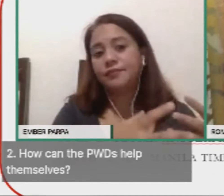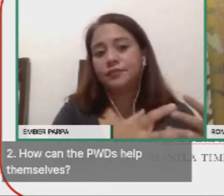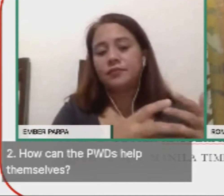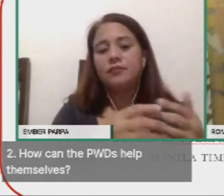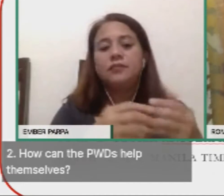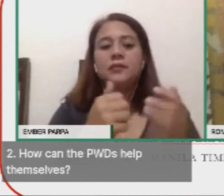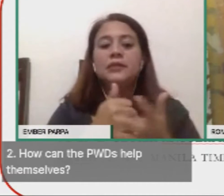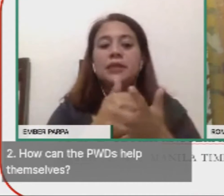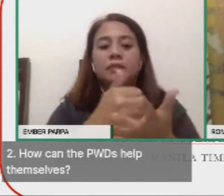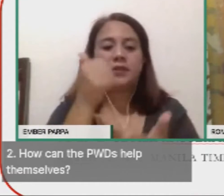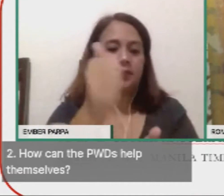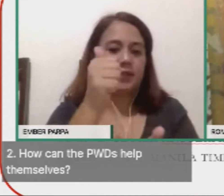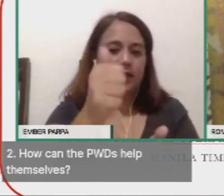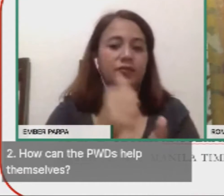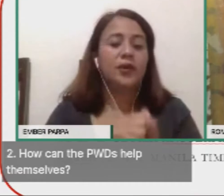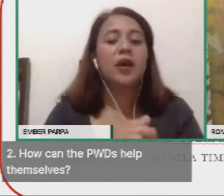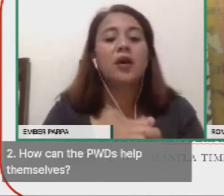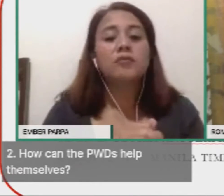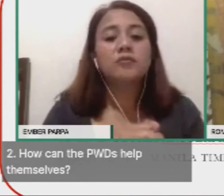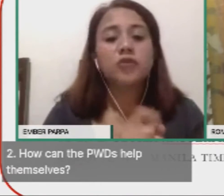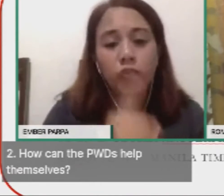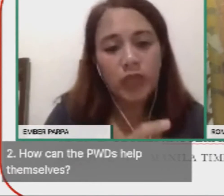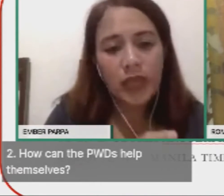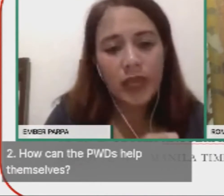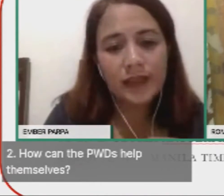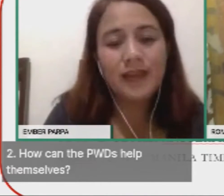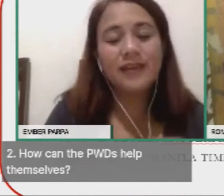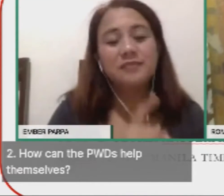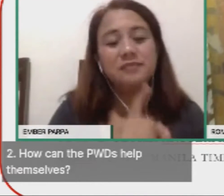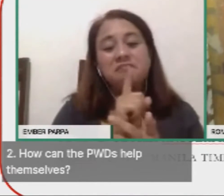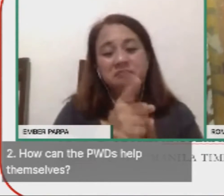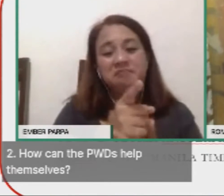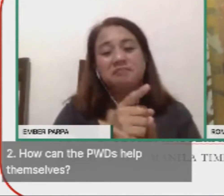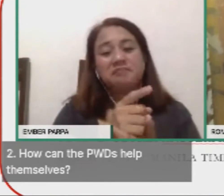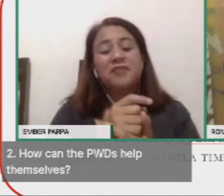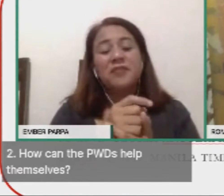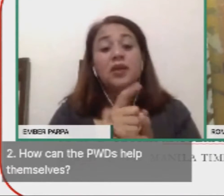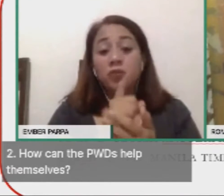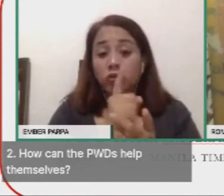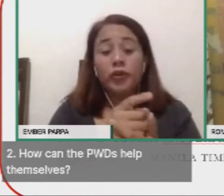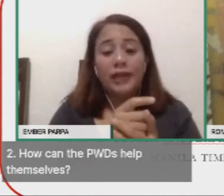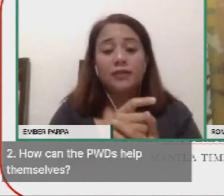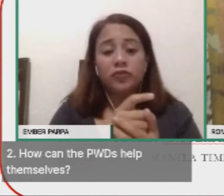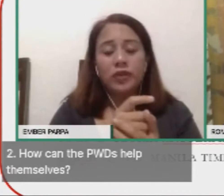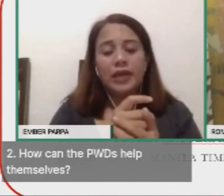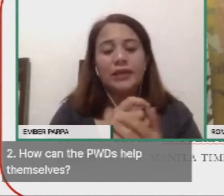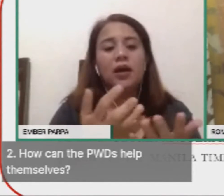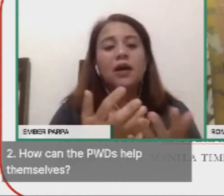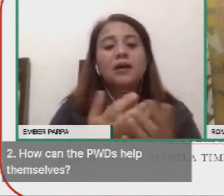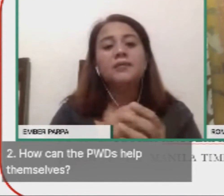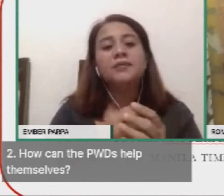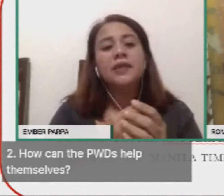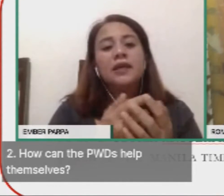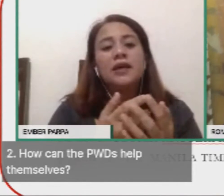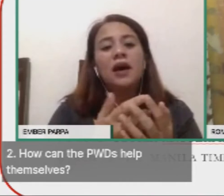themselves and also Totoo helping their yan. fellow PWDs. Yes. Totoo yan, totoo Yeah, yan.